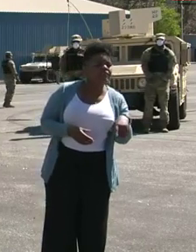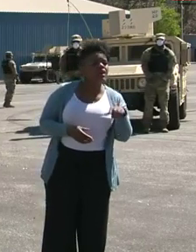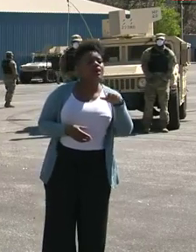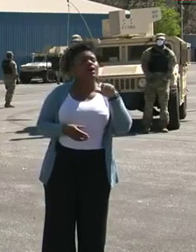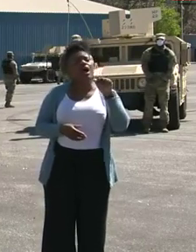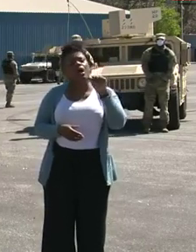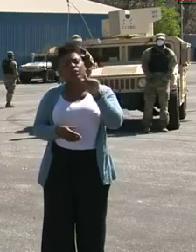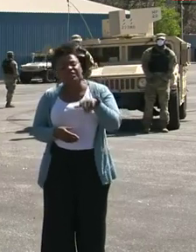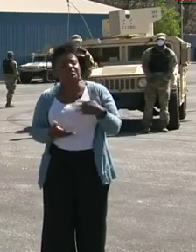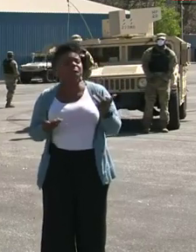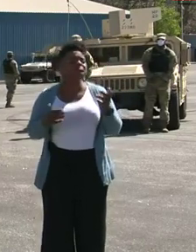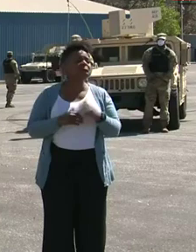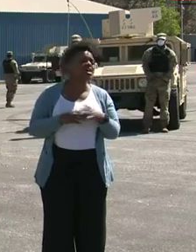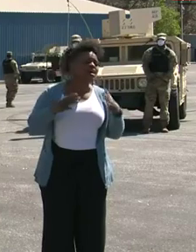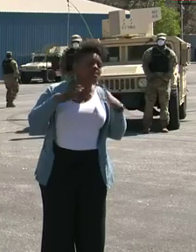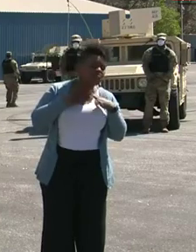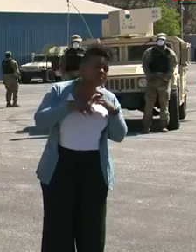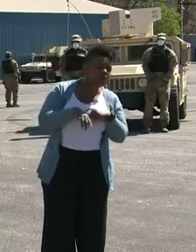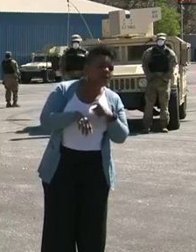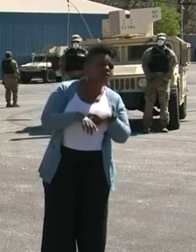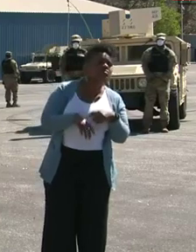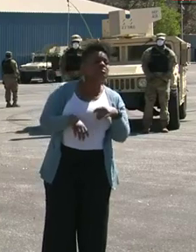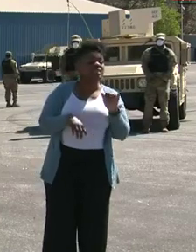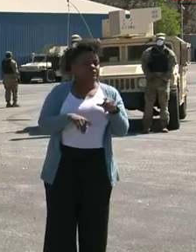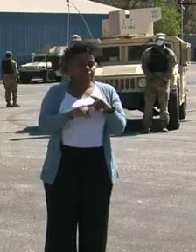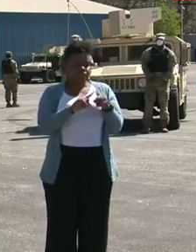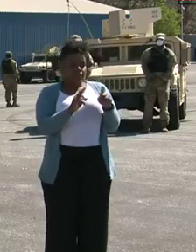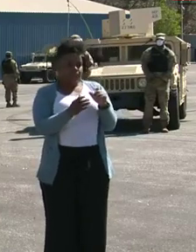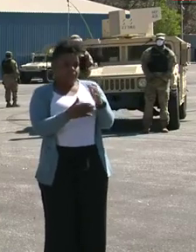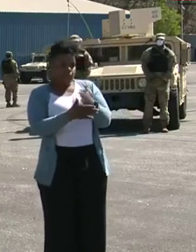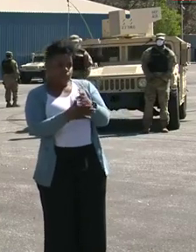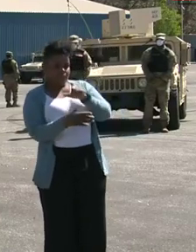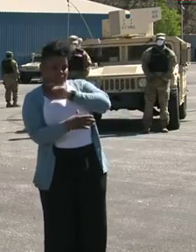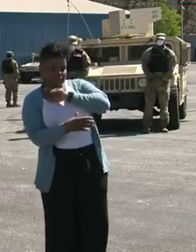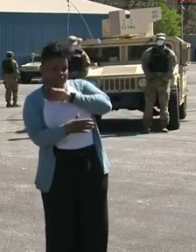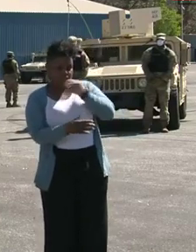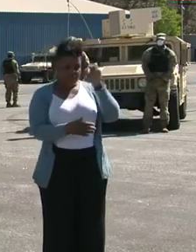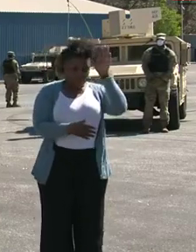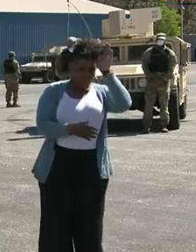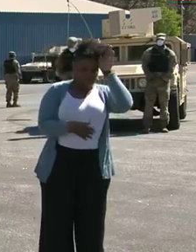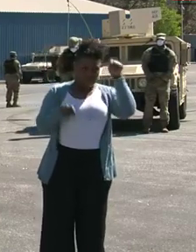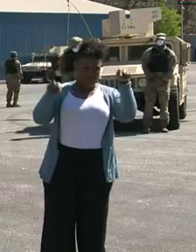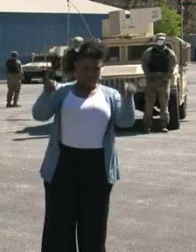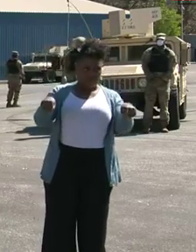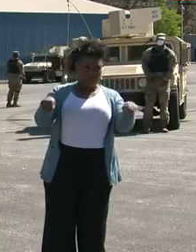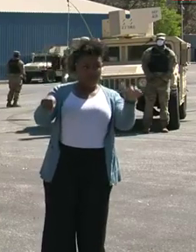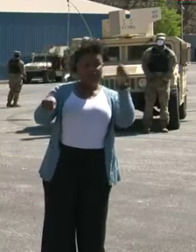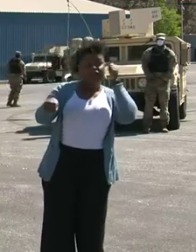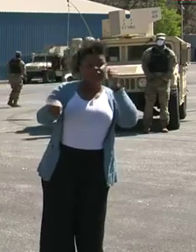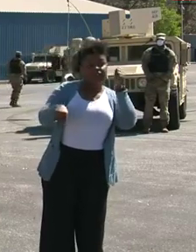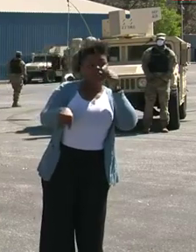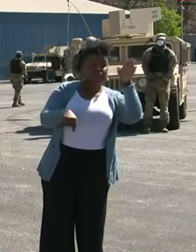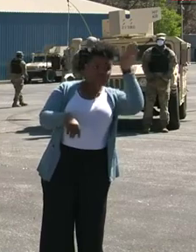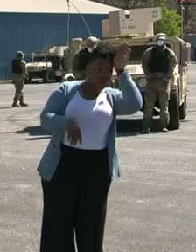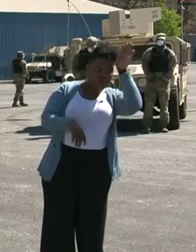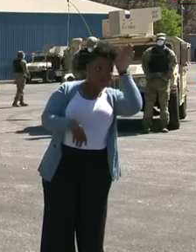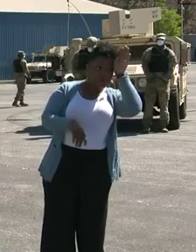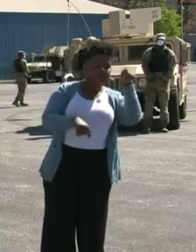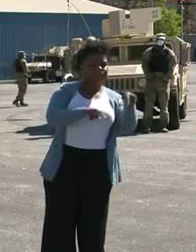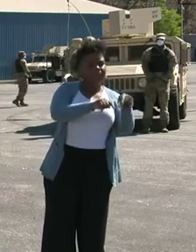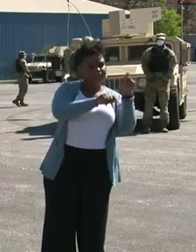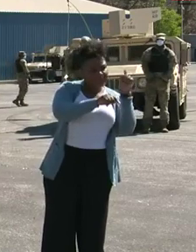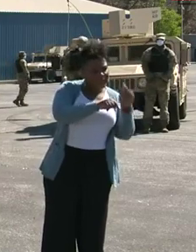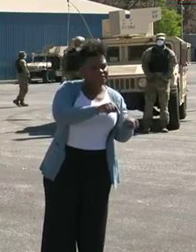difference between police and fire. Every day, fire has to fill a certain number of seats in their ambulances, trucks, and engines. Police have a little